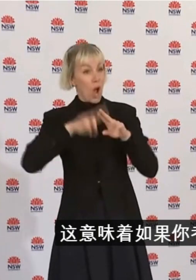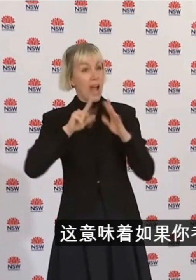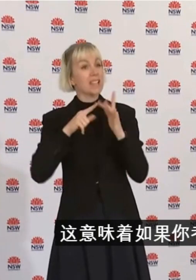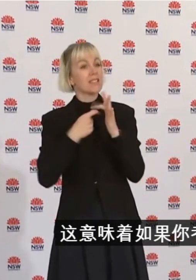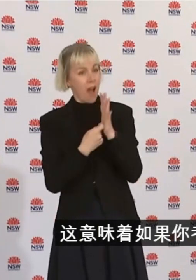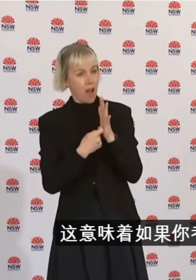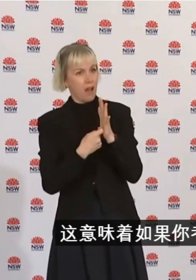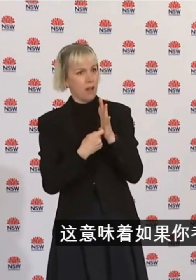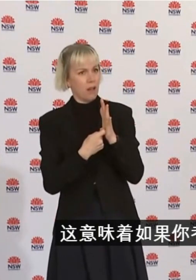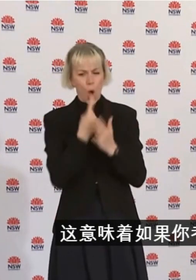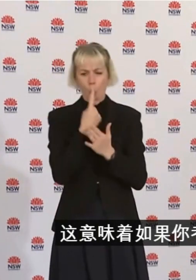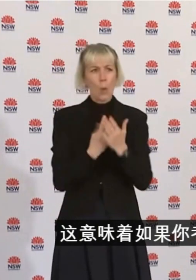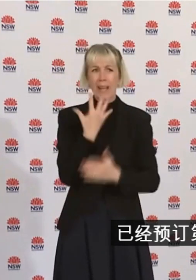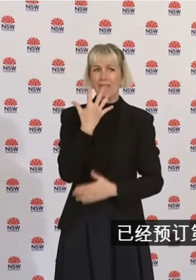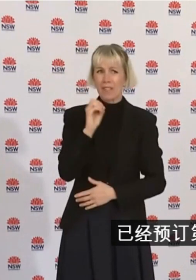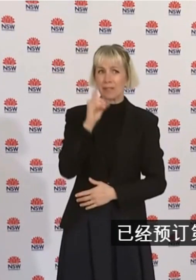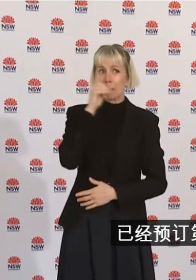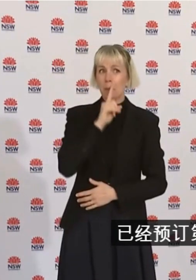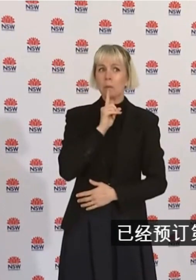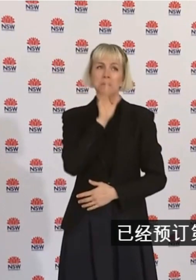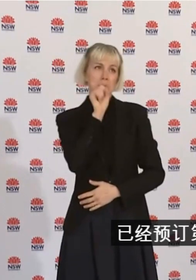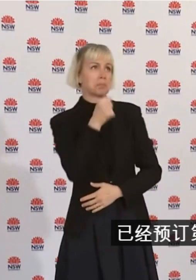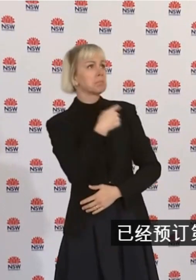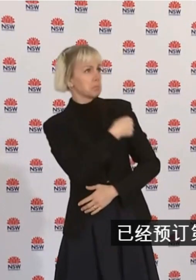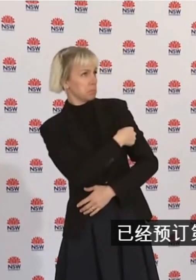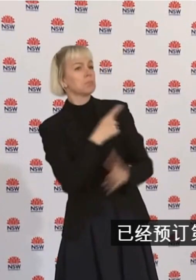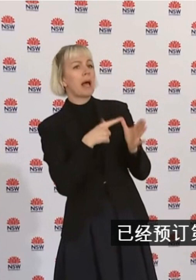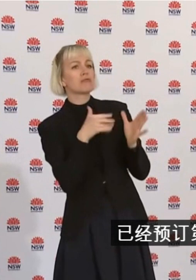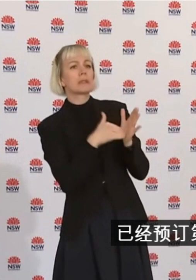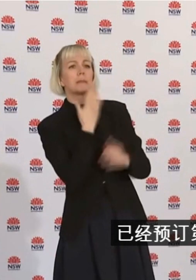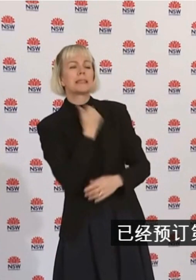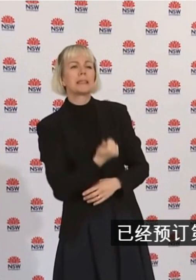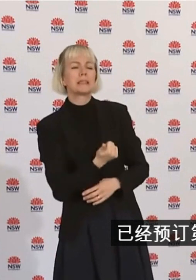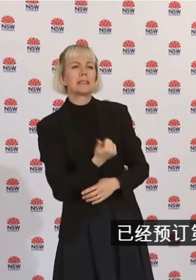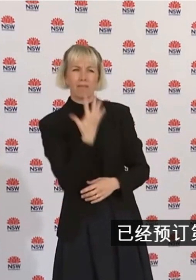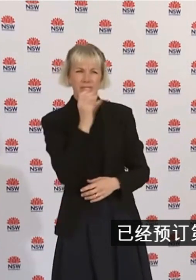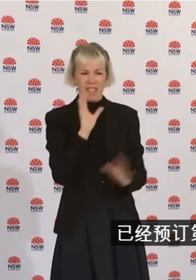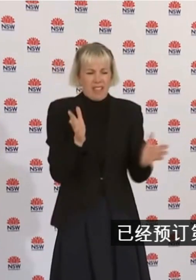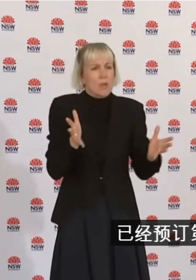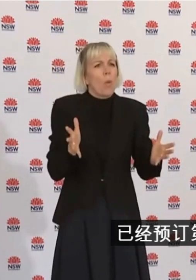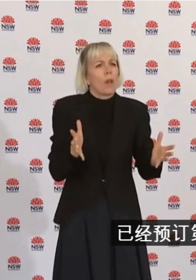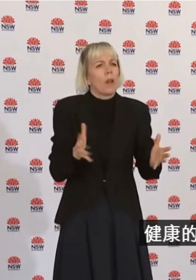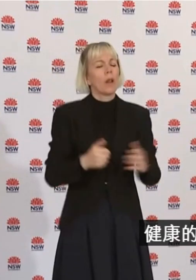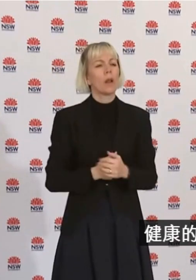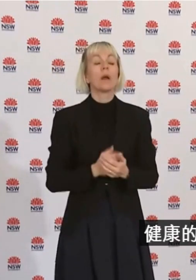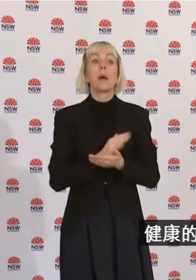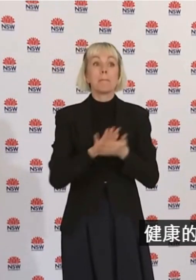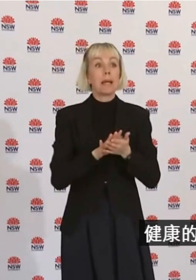that, that we have thousands and thousands of people who've already been booked in for their second dose. And I know